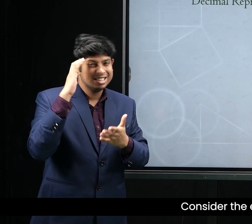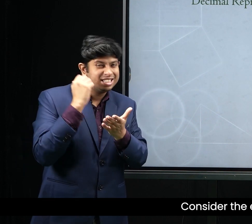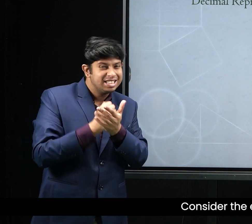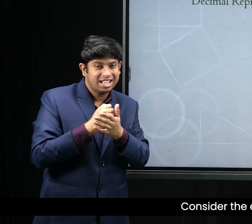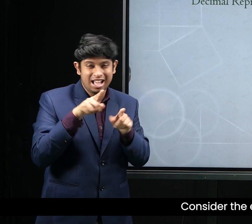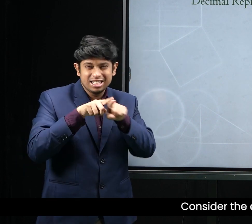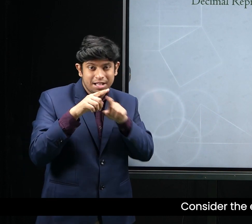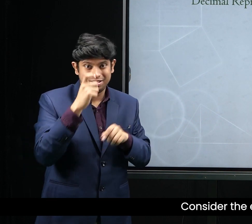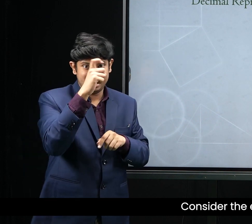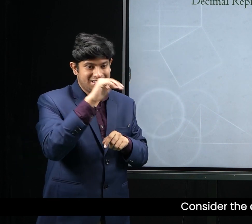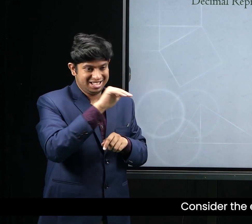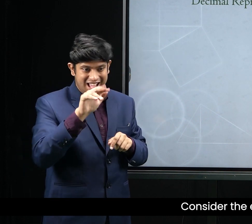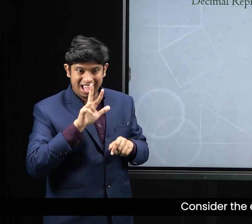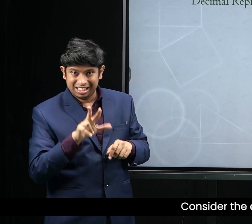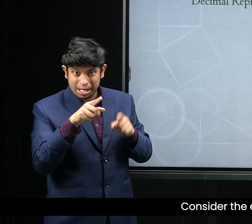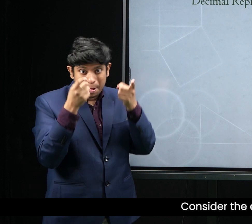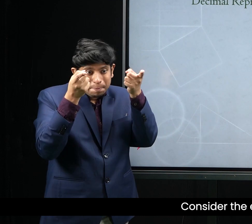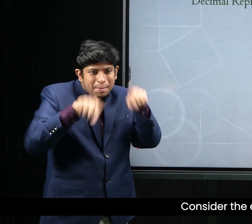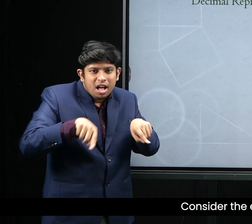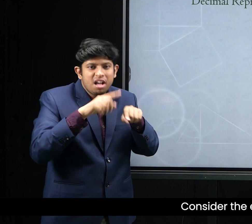Consider the example 7 divided by 8.